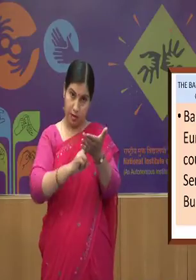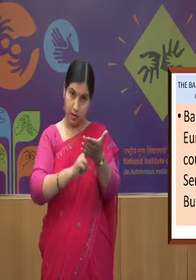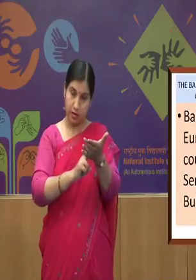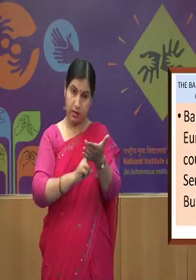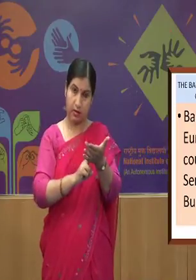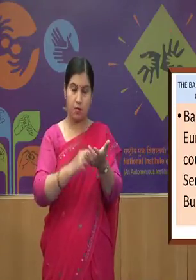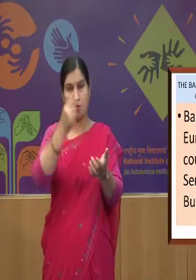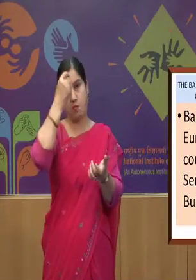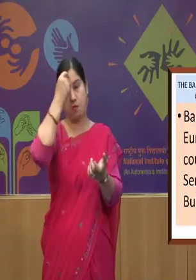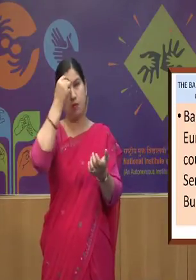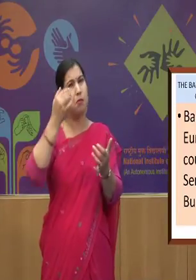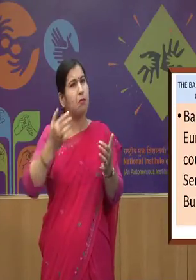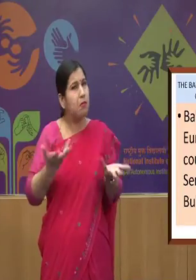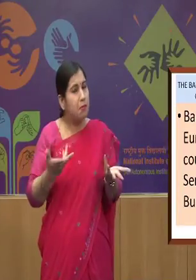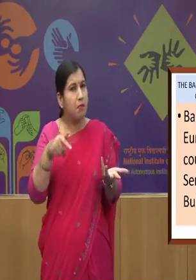and the resulting